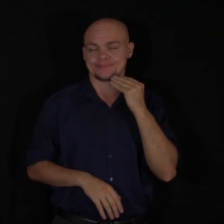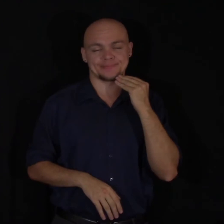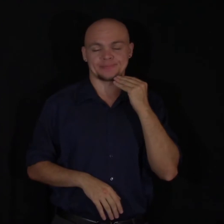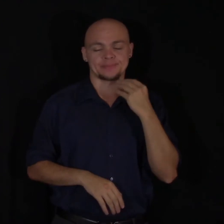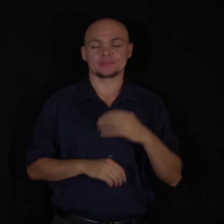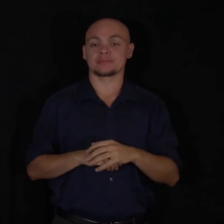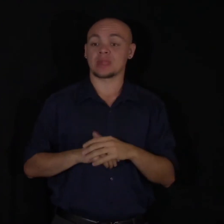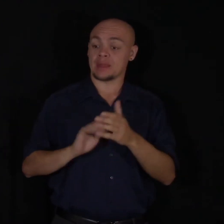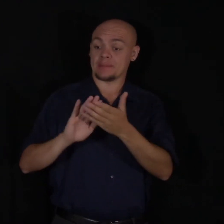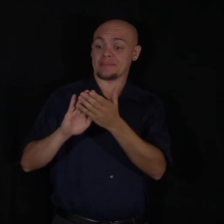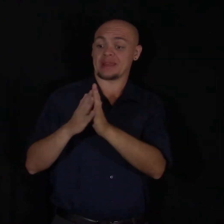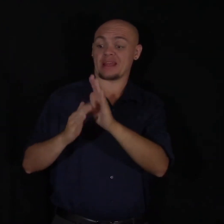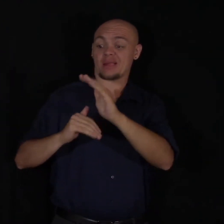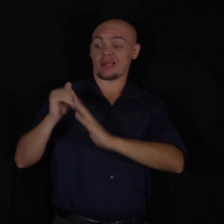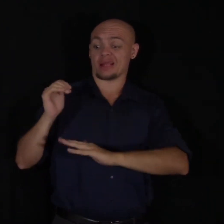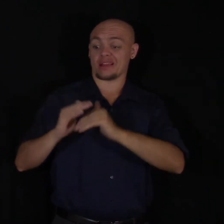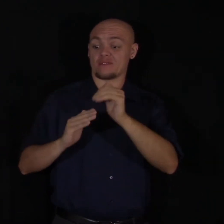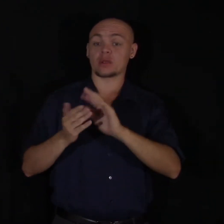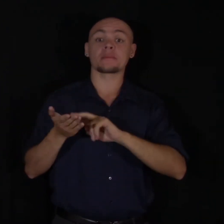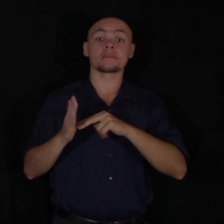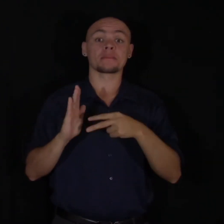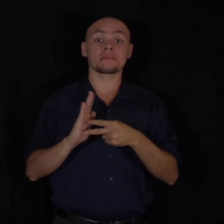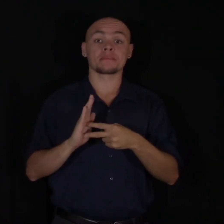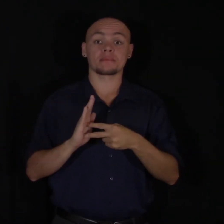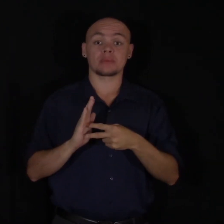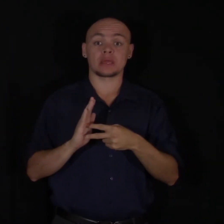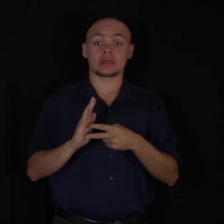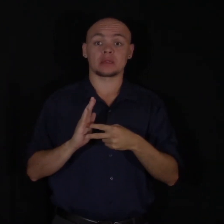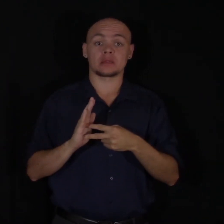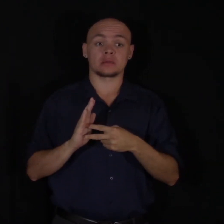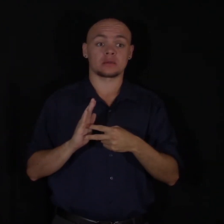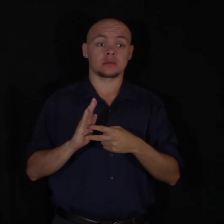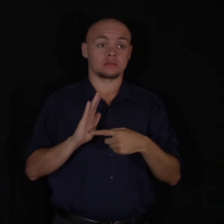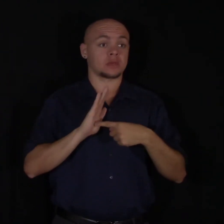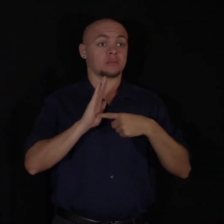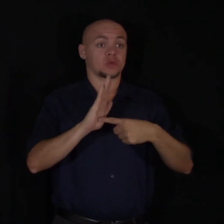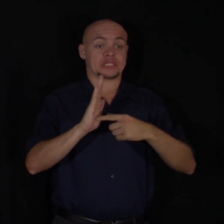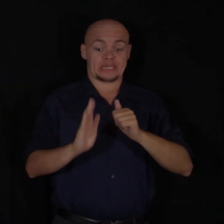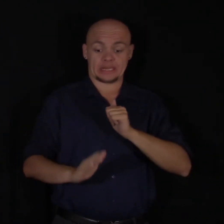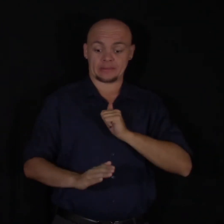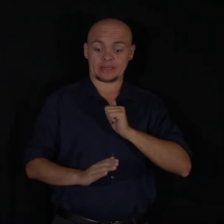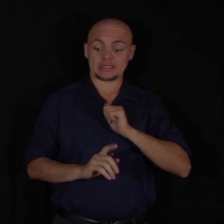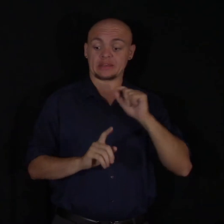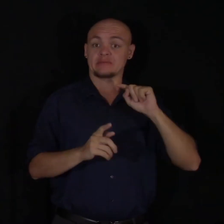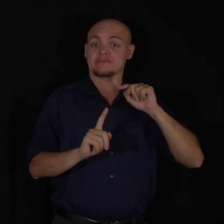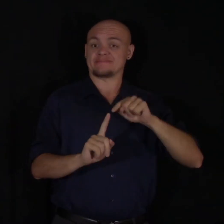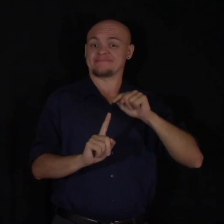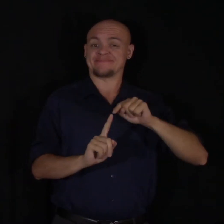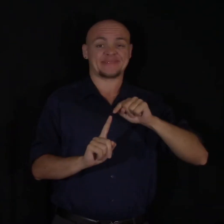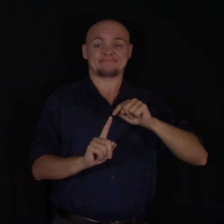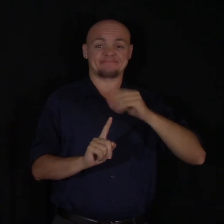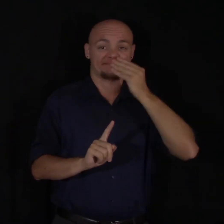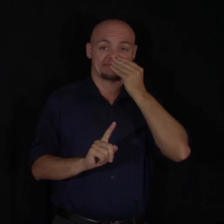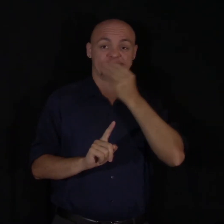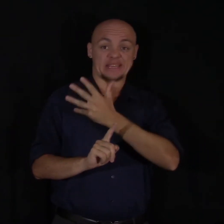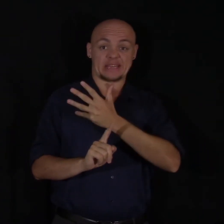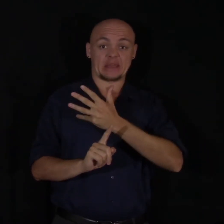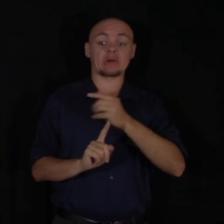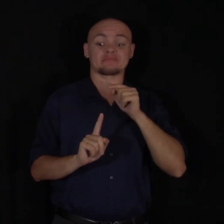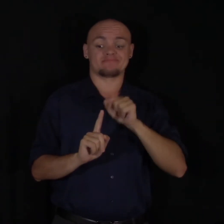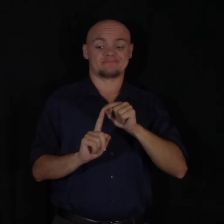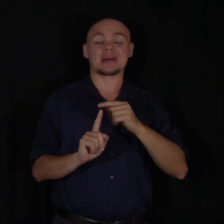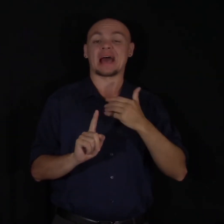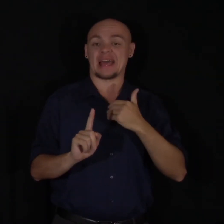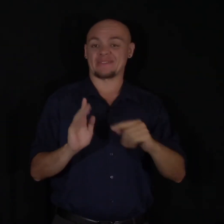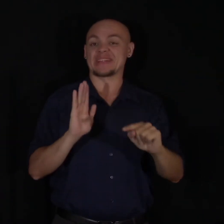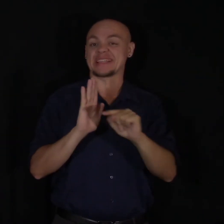Getting too comfortable meant that I didn't really care how I presented myself, and that came with its fair share of downsides. If you